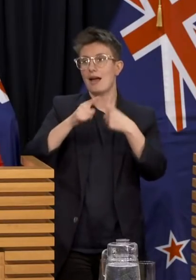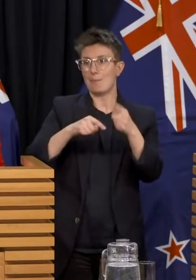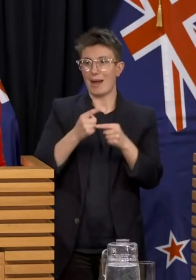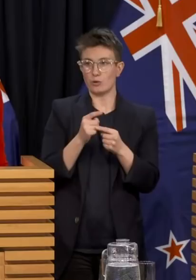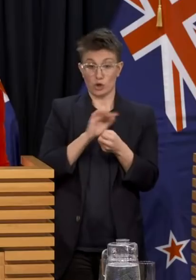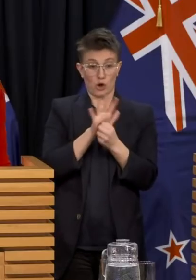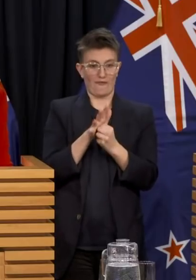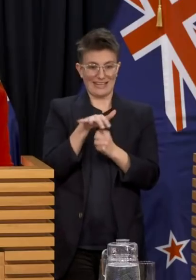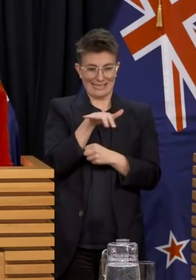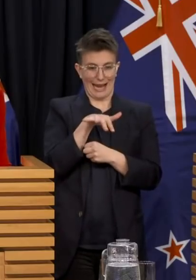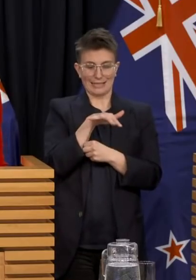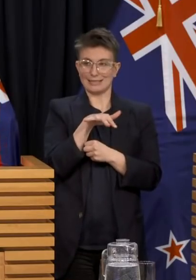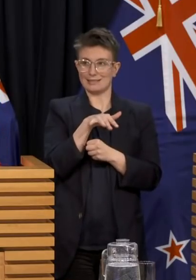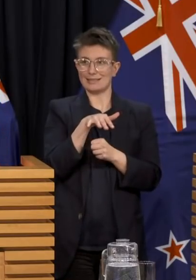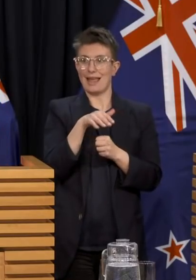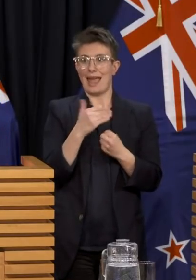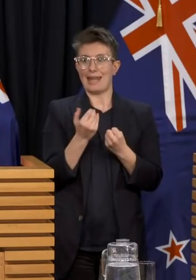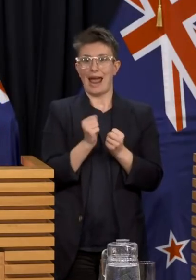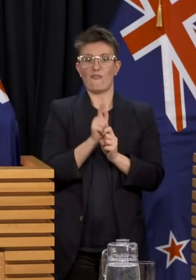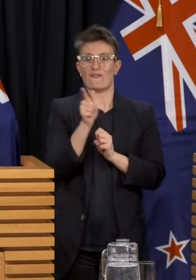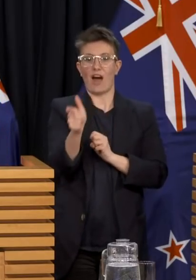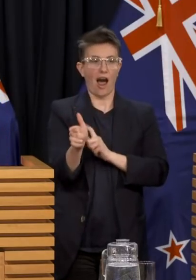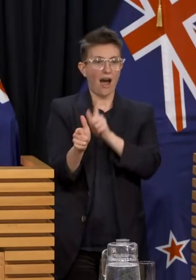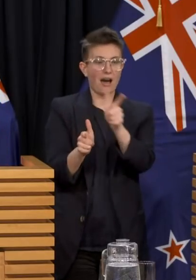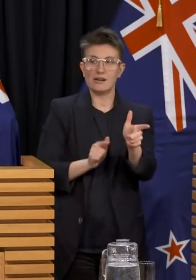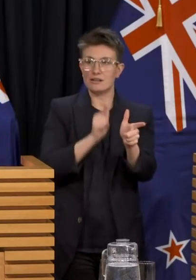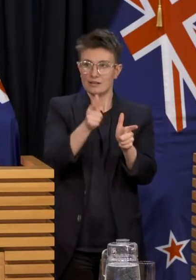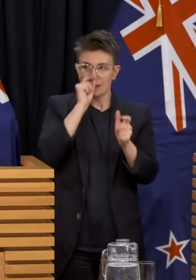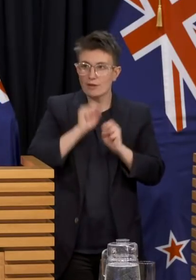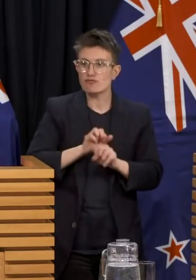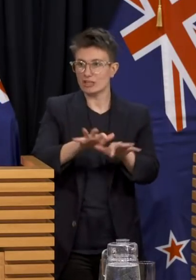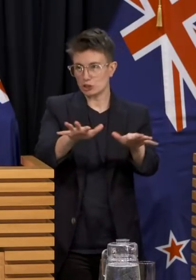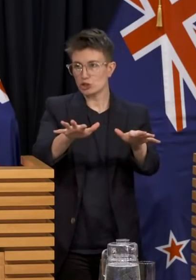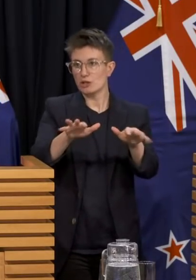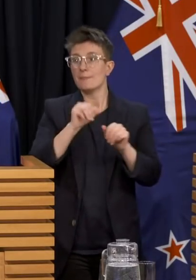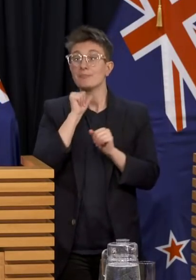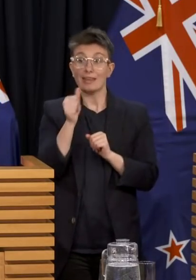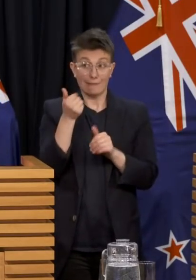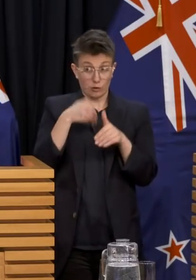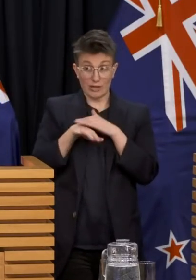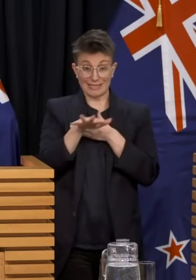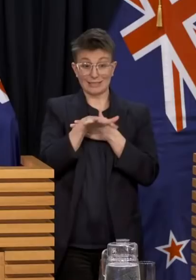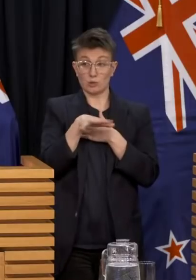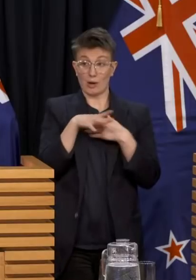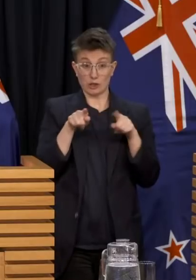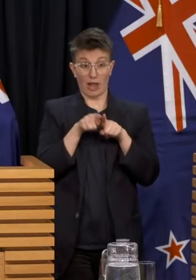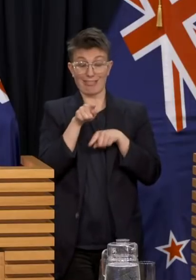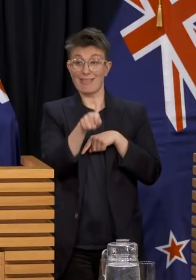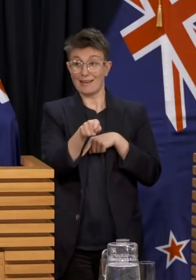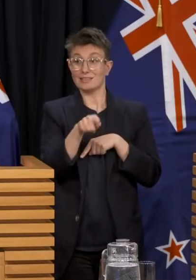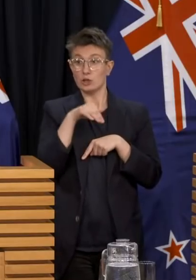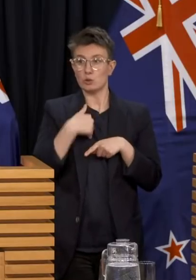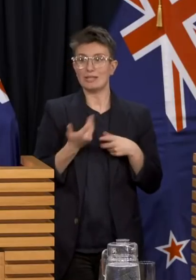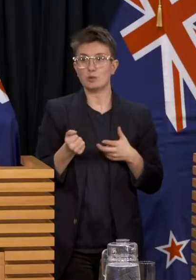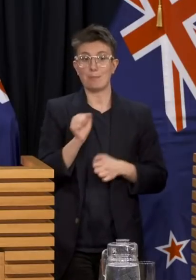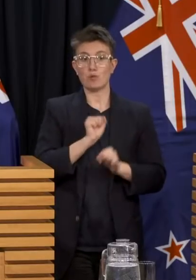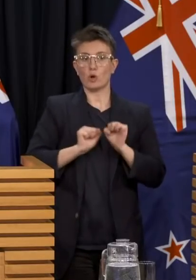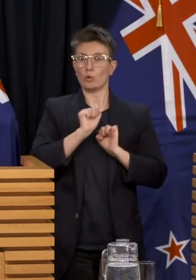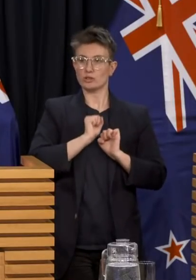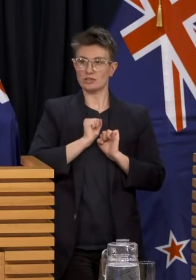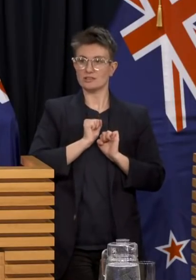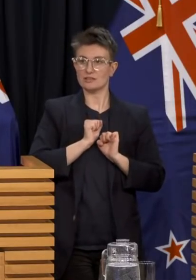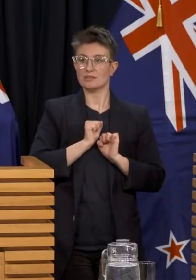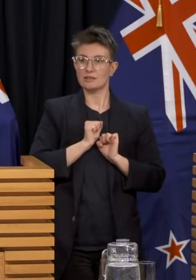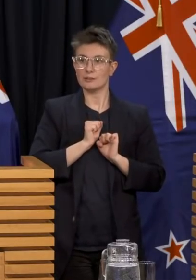where you're in an unknown situation, a precautionary approach is required. And so that was the approach that you will have seen in that